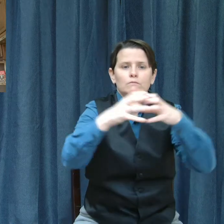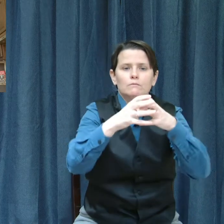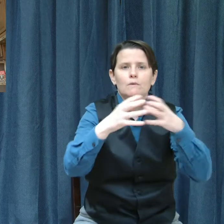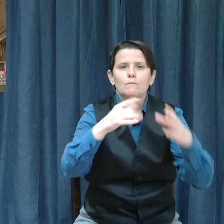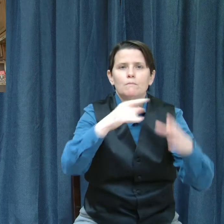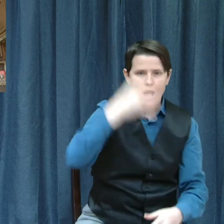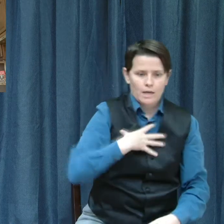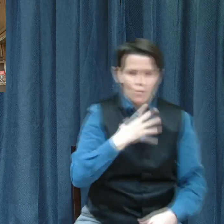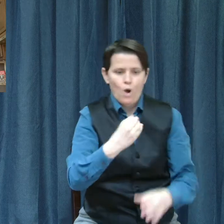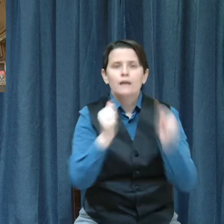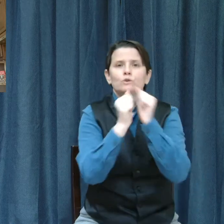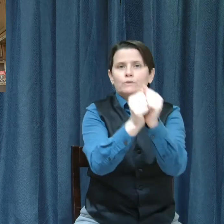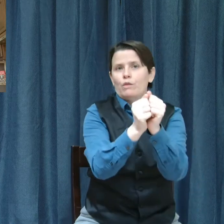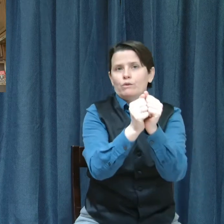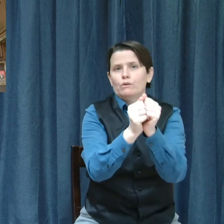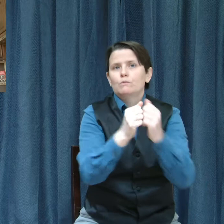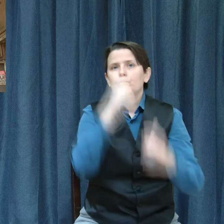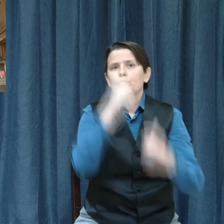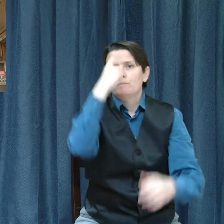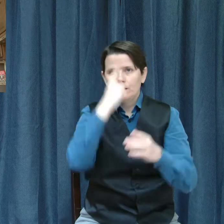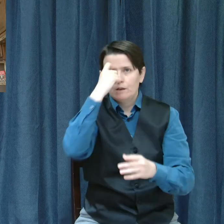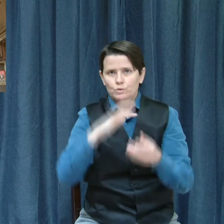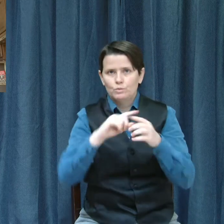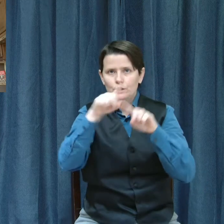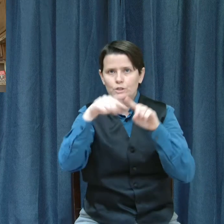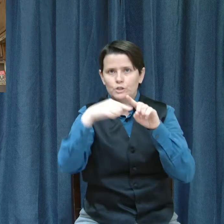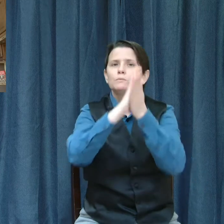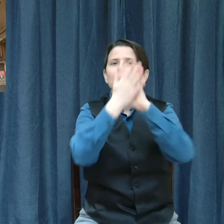license to become a Unity minister in the 1950s,